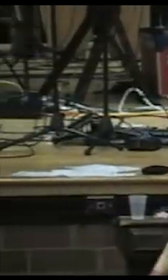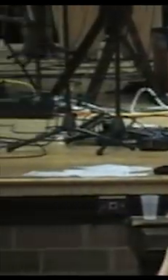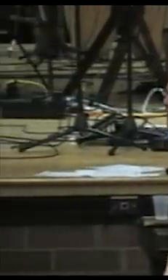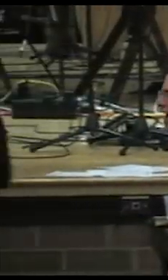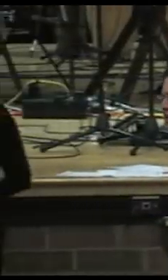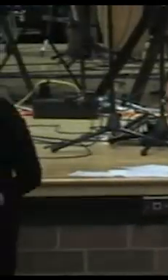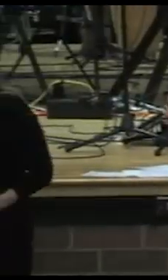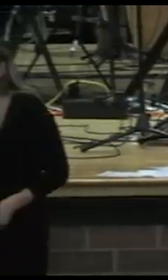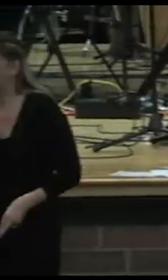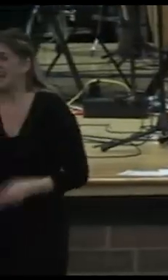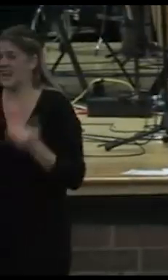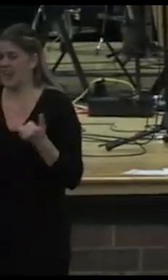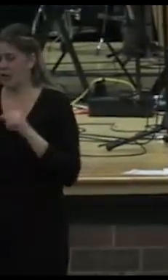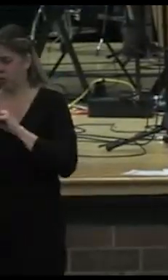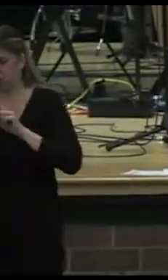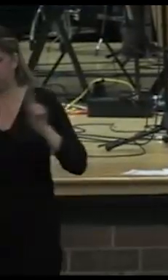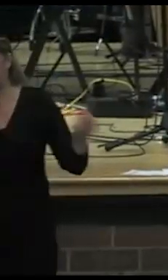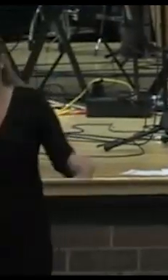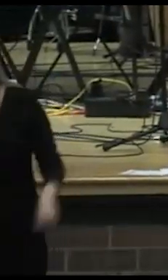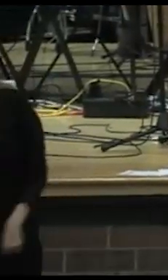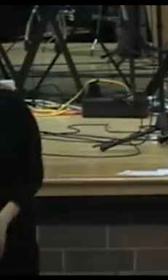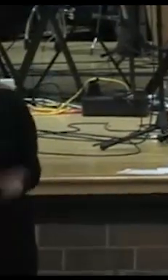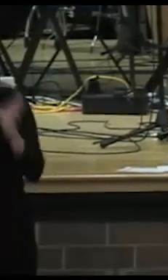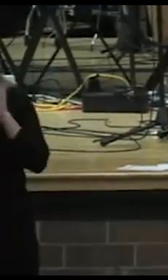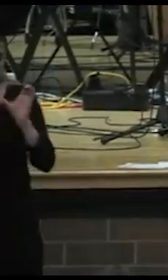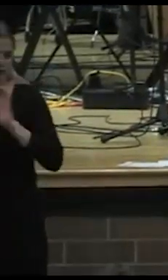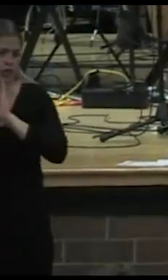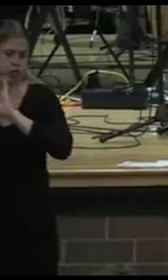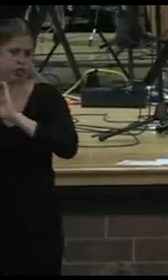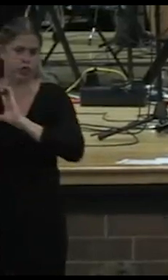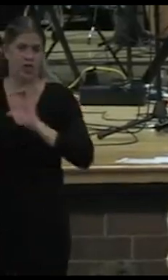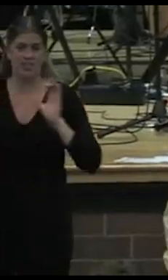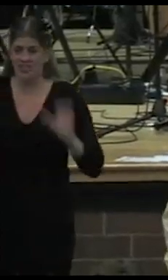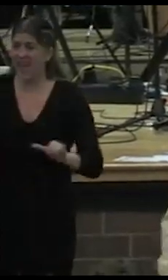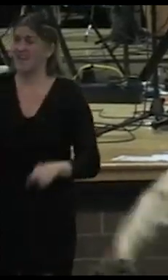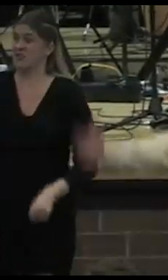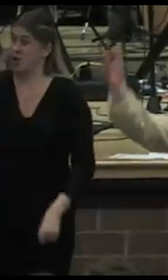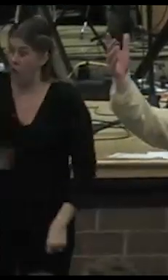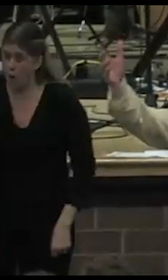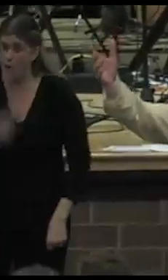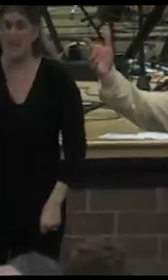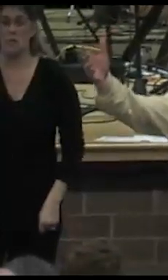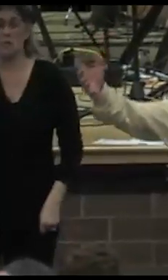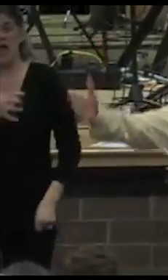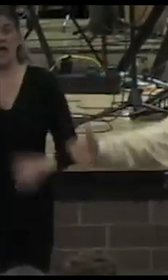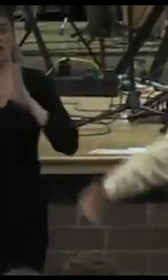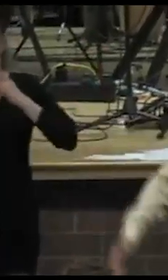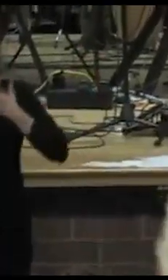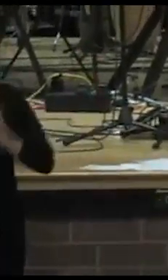friend and you're not even talking anymore. That is a dark hole from hell.